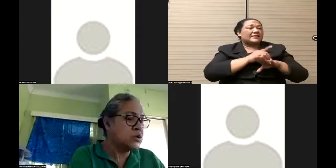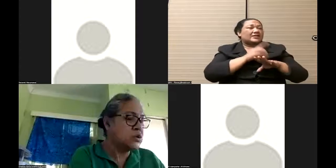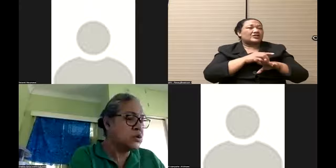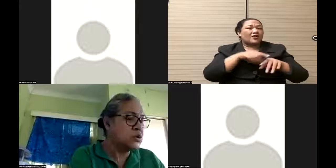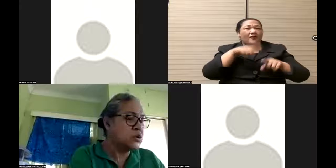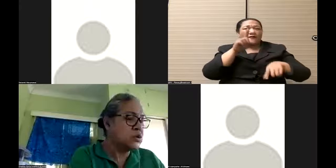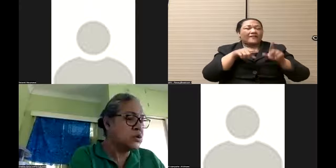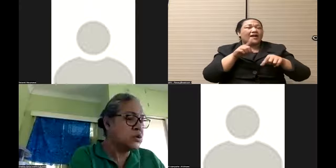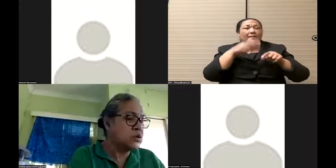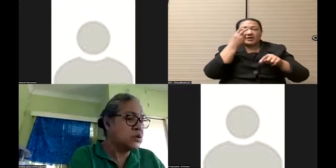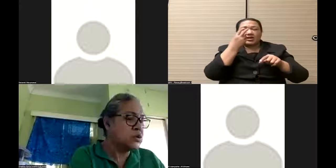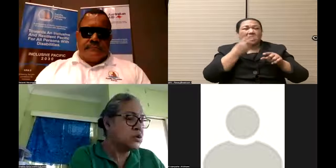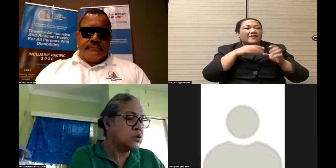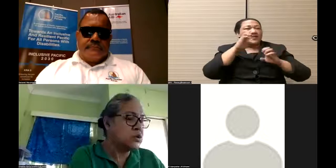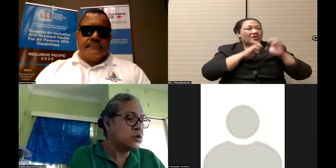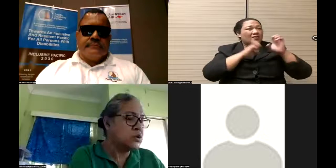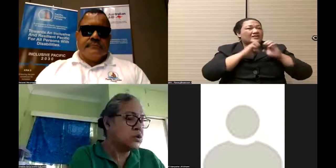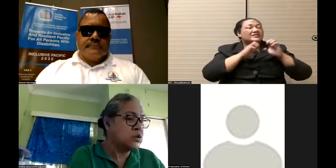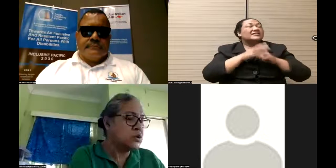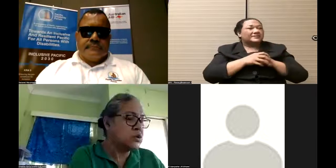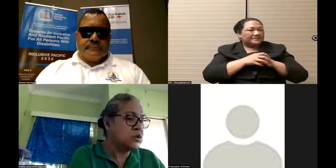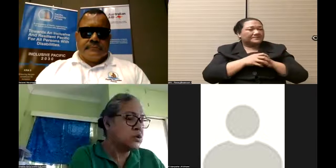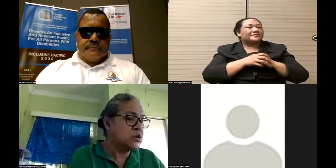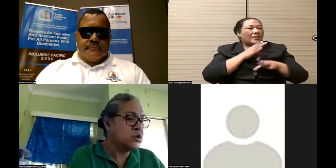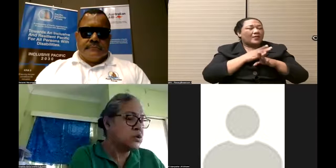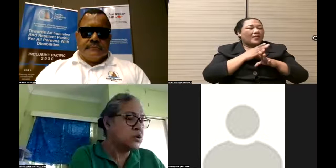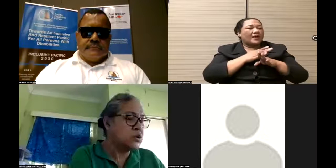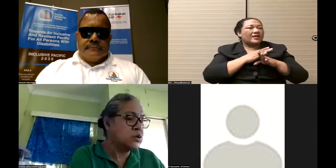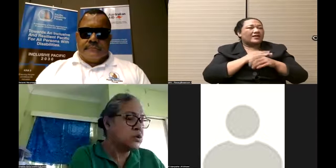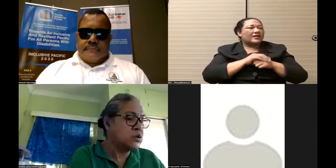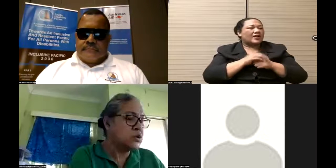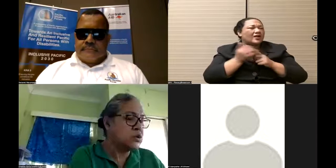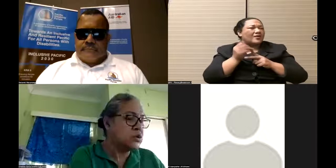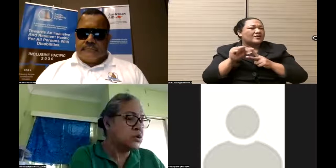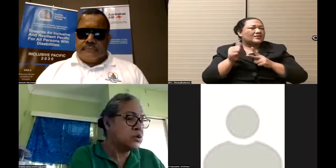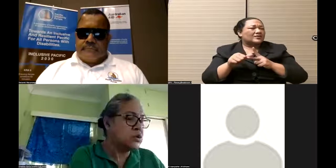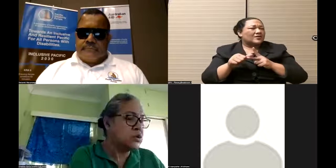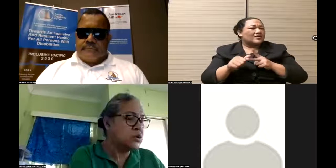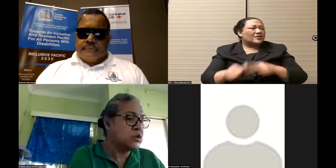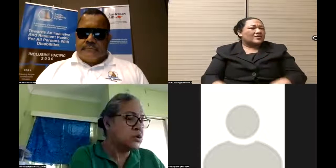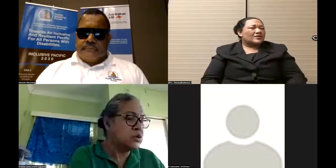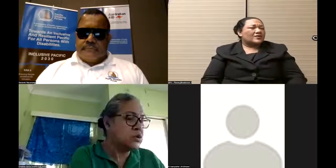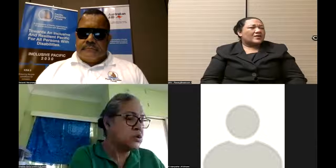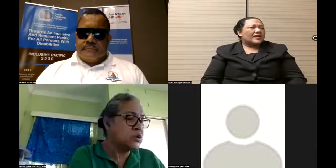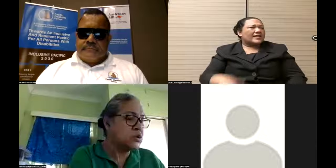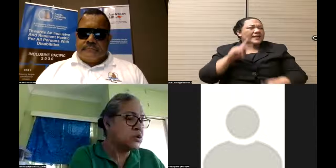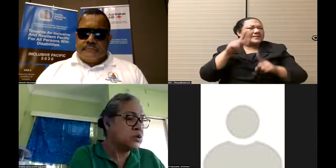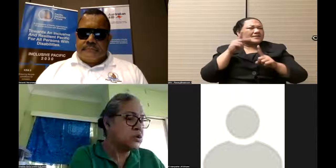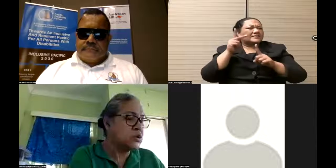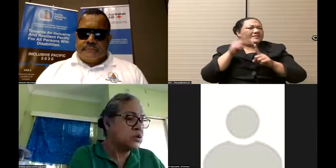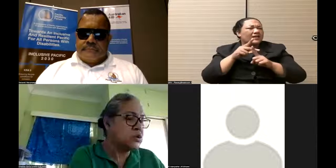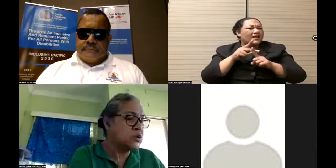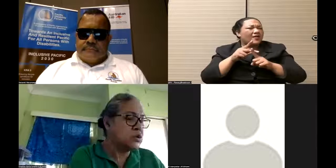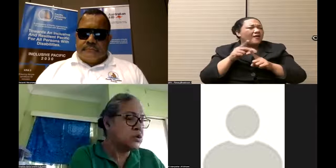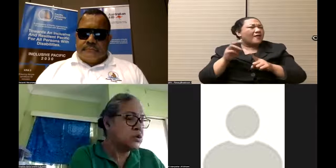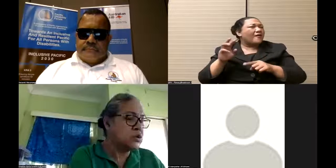as well as the touch base on the principles of engagement. And that has been something that they have identified